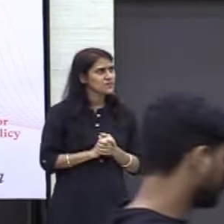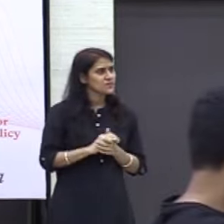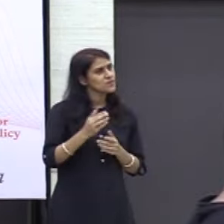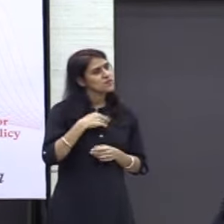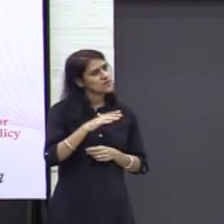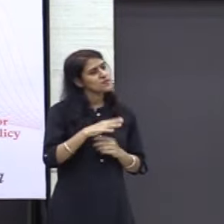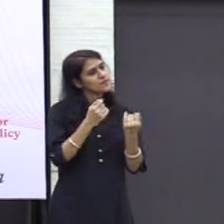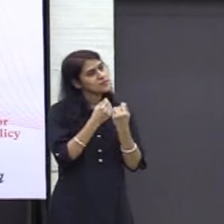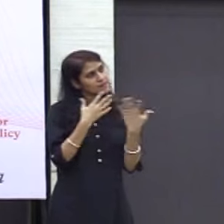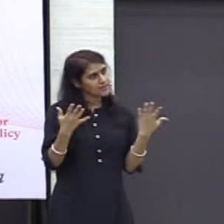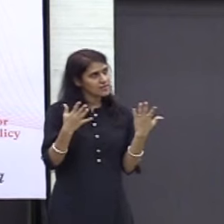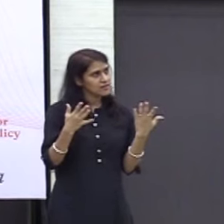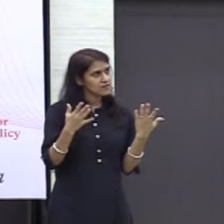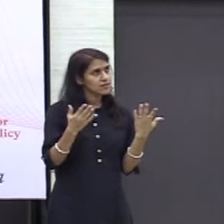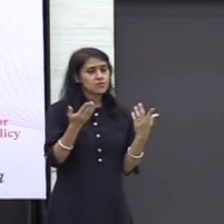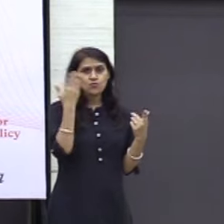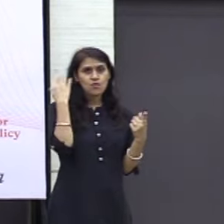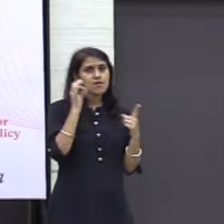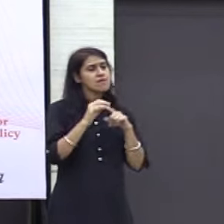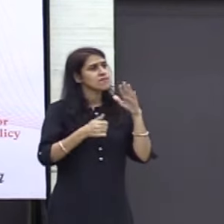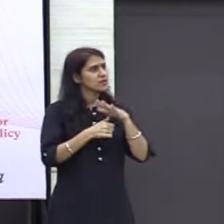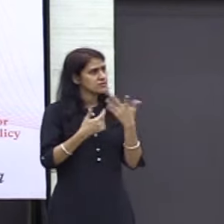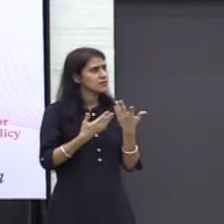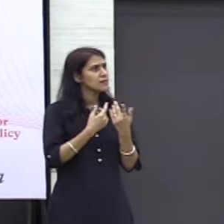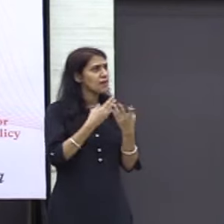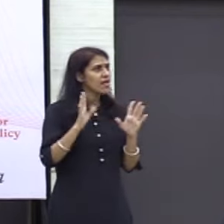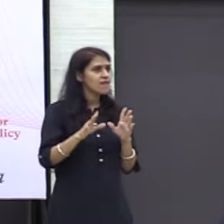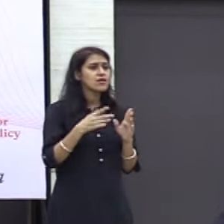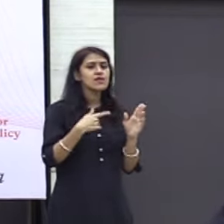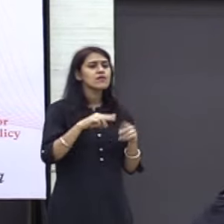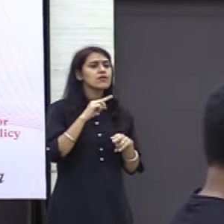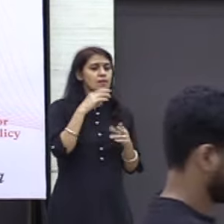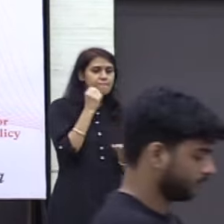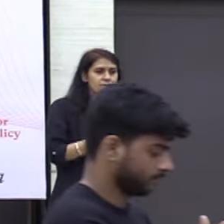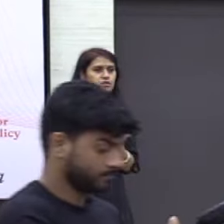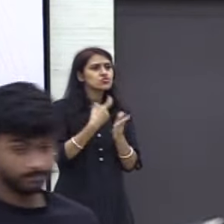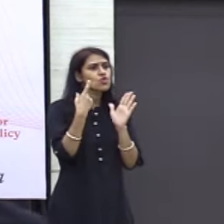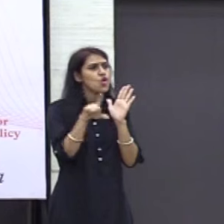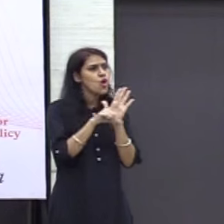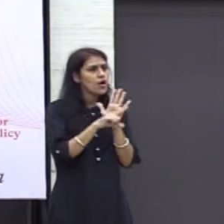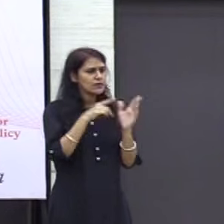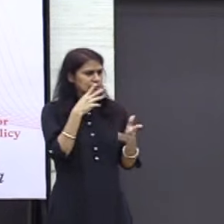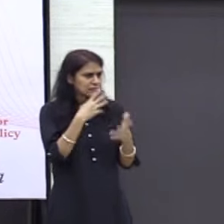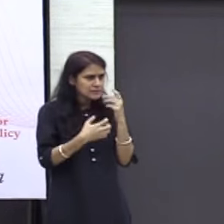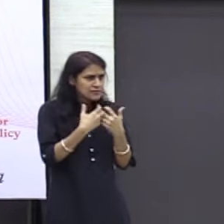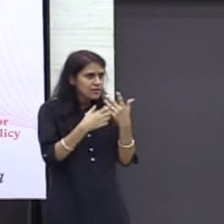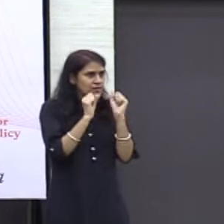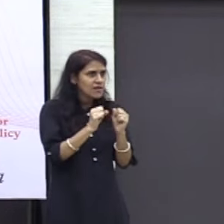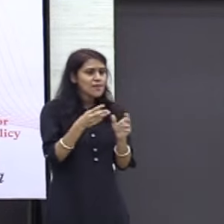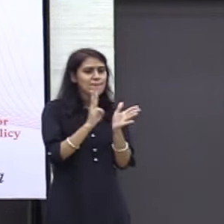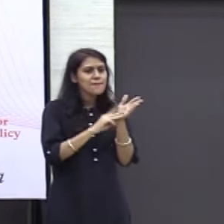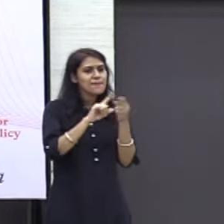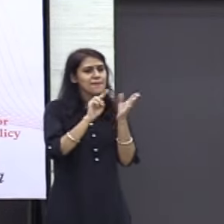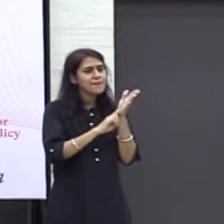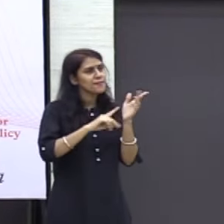many precedents in the past who have really made our fundamental rights more concrete, such as you mentioned Menaka Gandhi